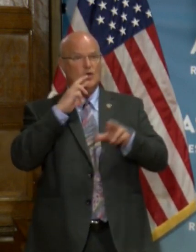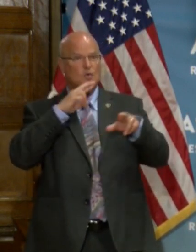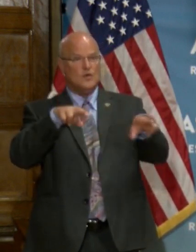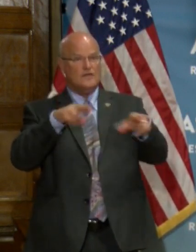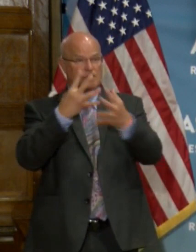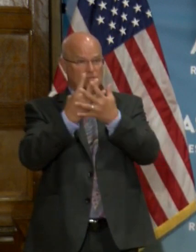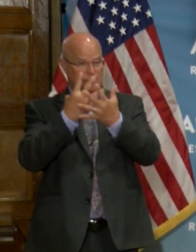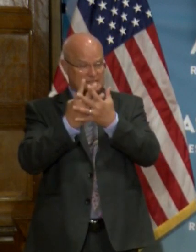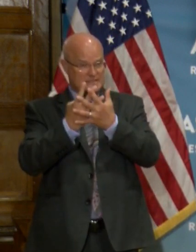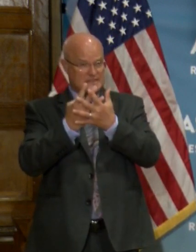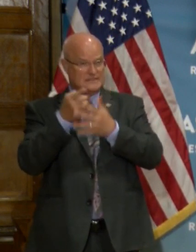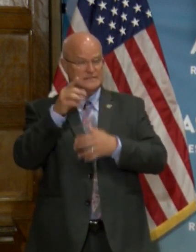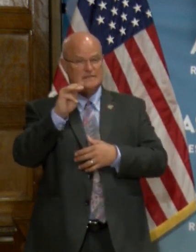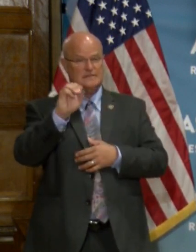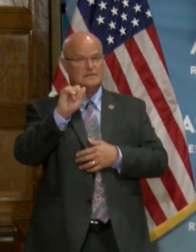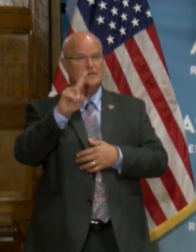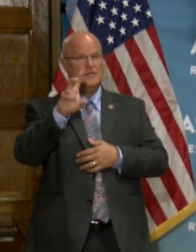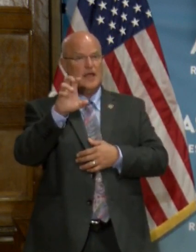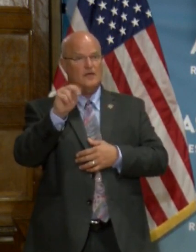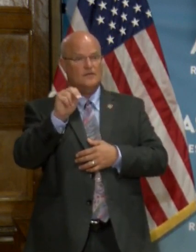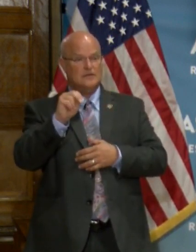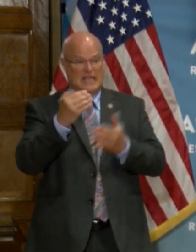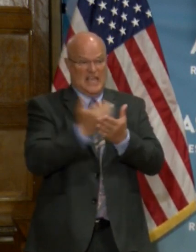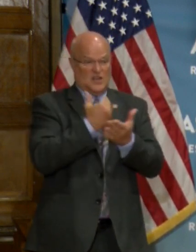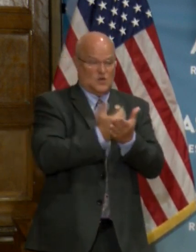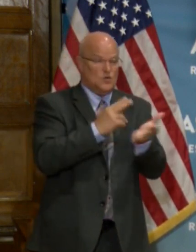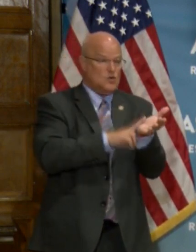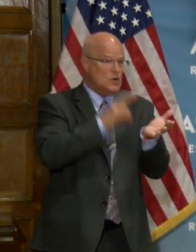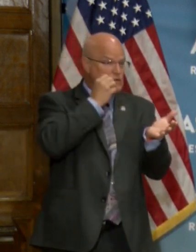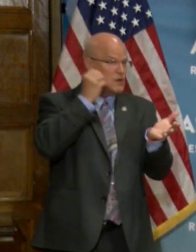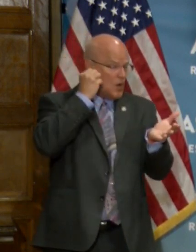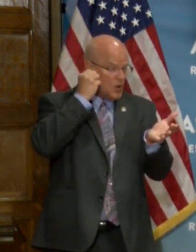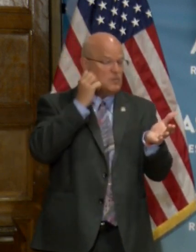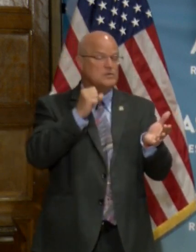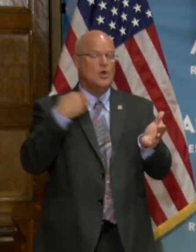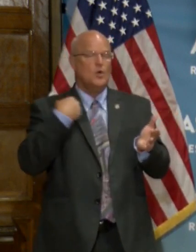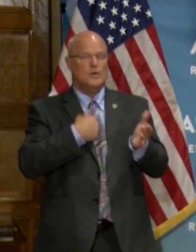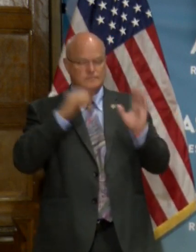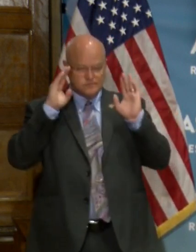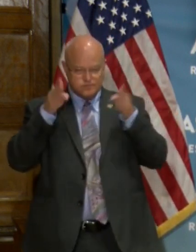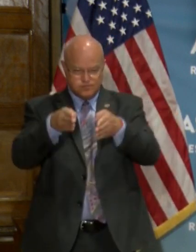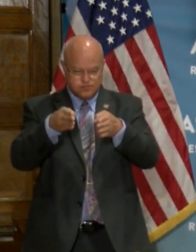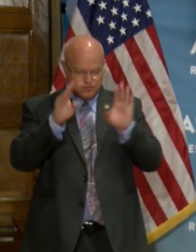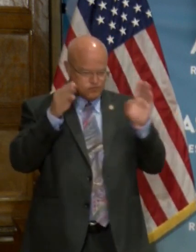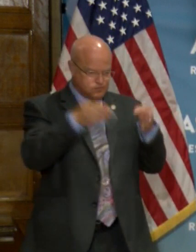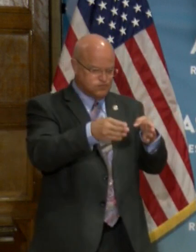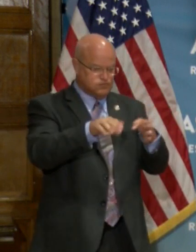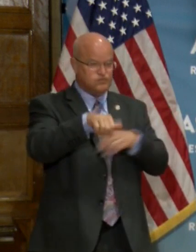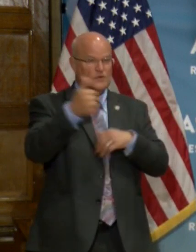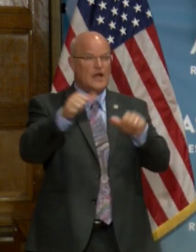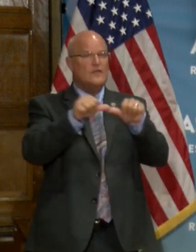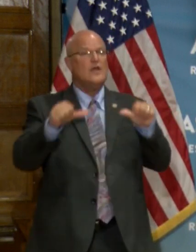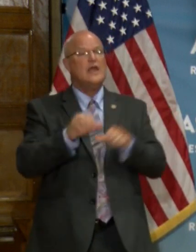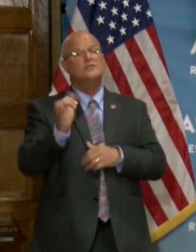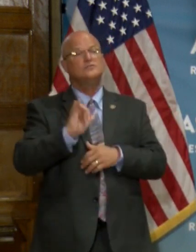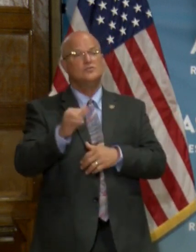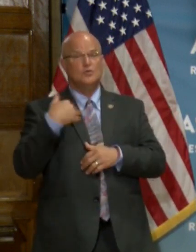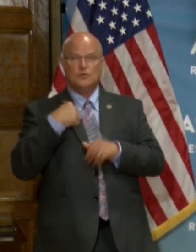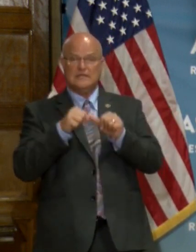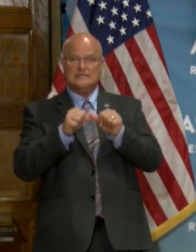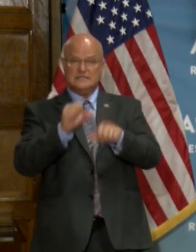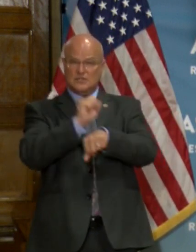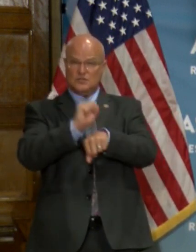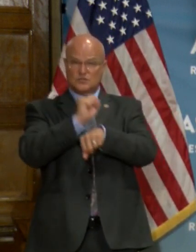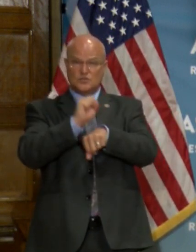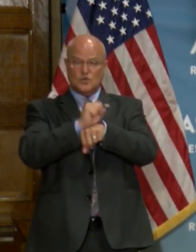then a new nursing home. So we're going to focus our attention on these other areas as well as we continue to